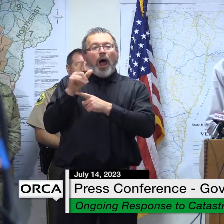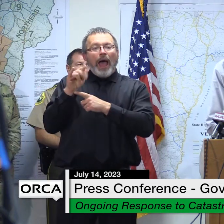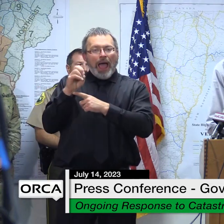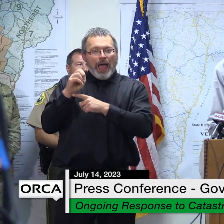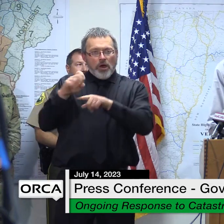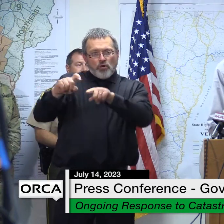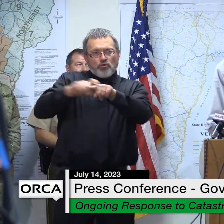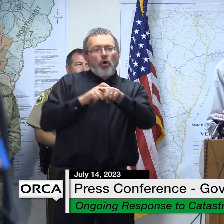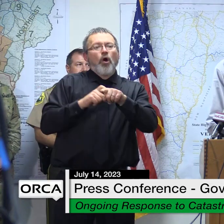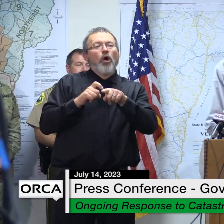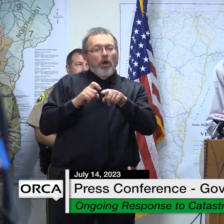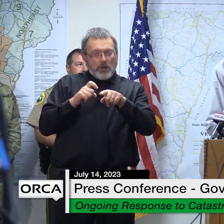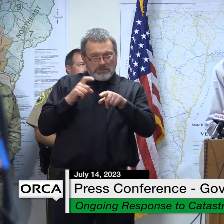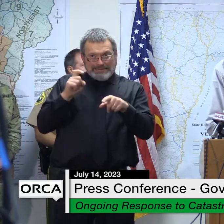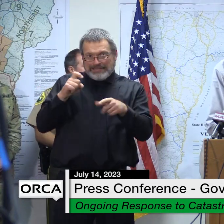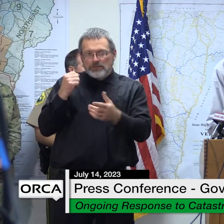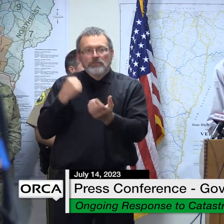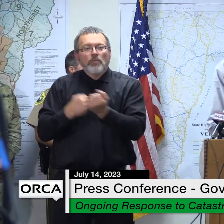support,